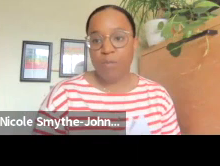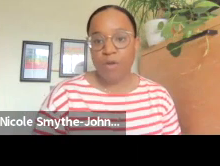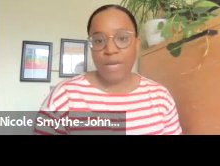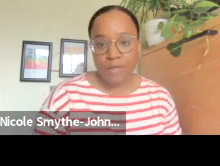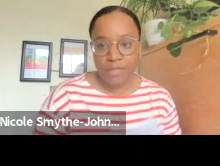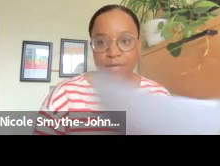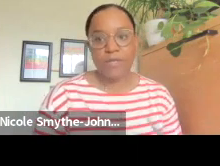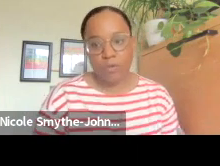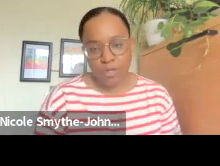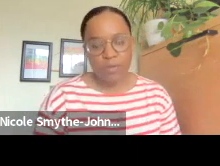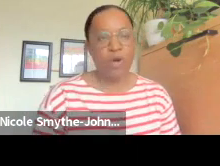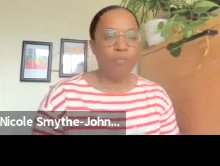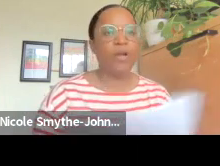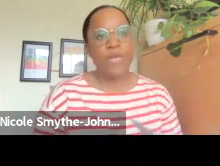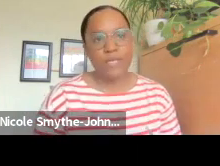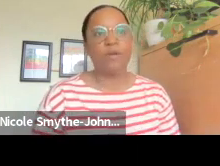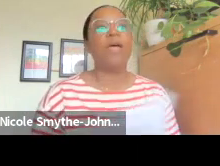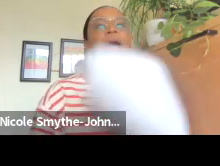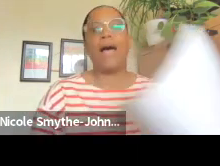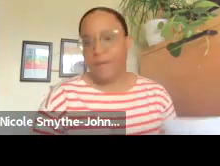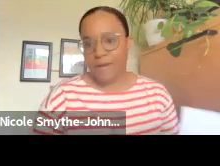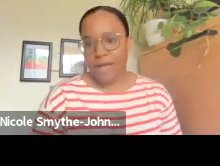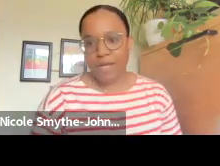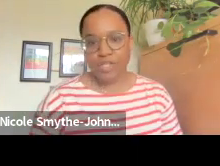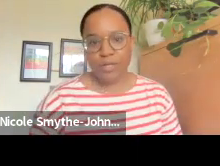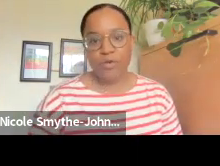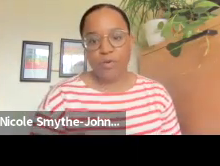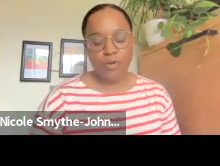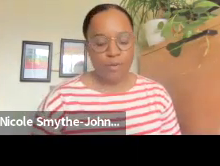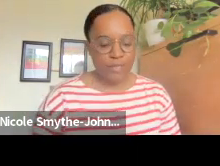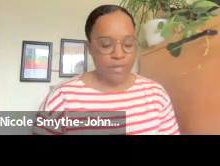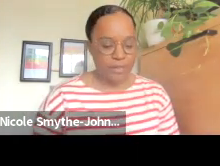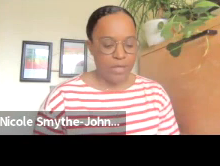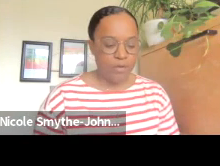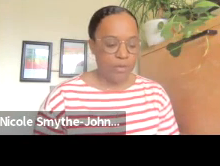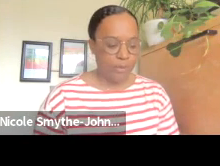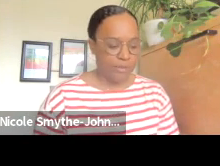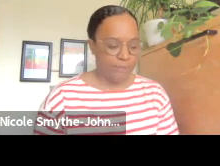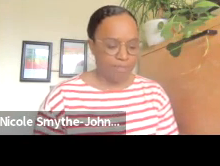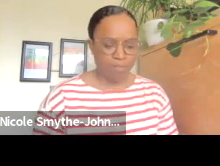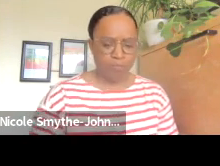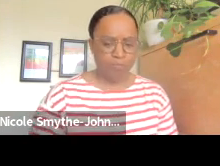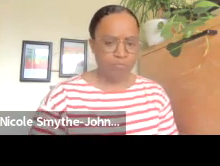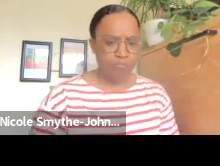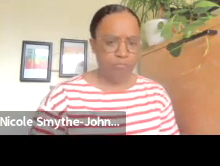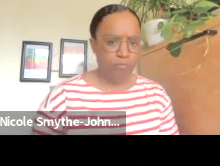those labor rebellions and later goes on to become prime minister and a national hero depicted in this other Dunkley painting.